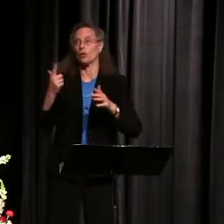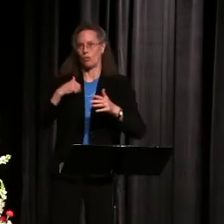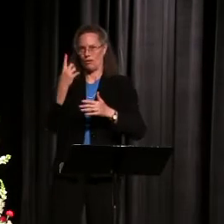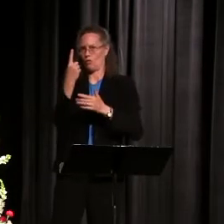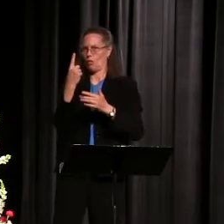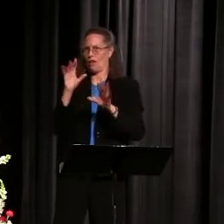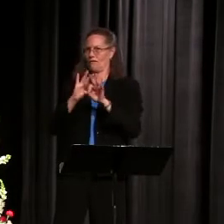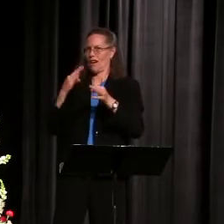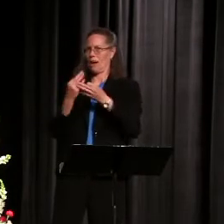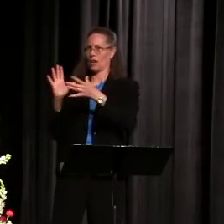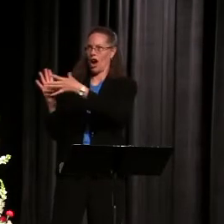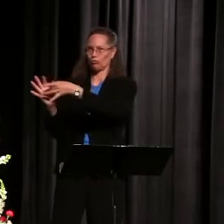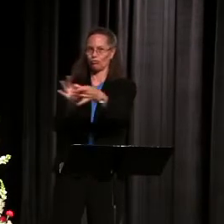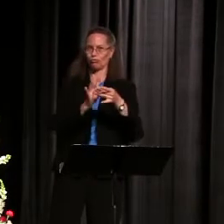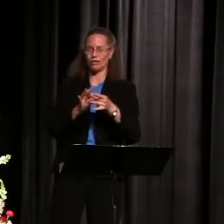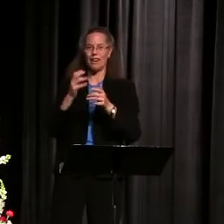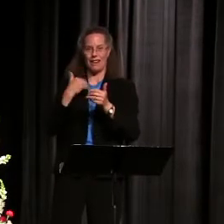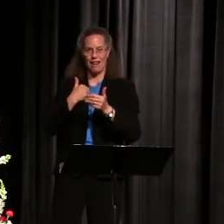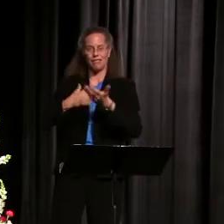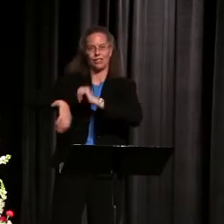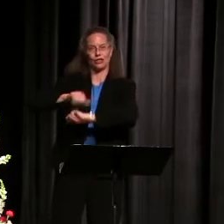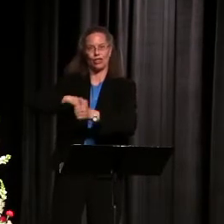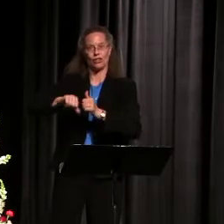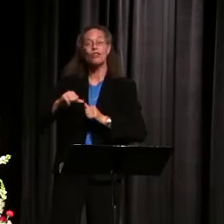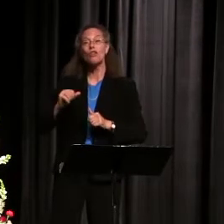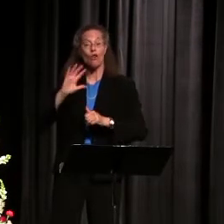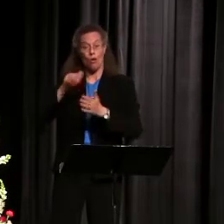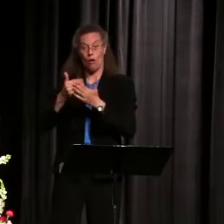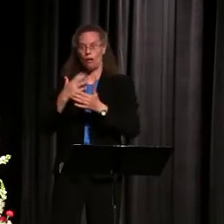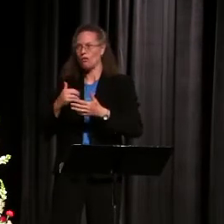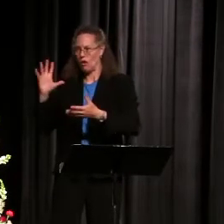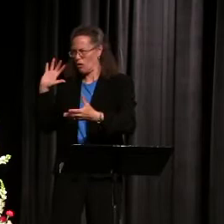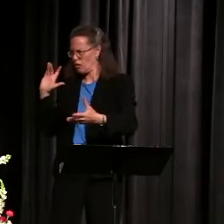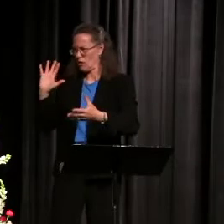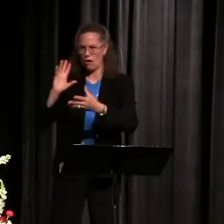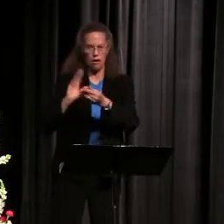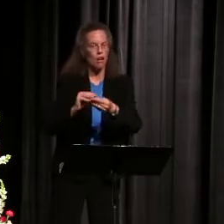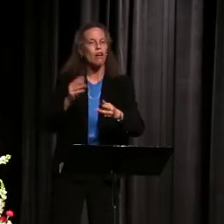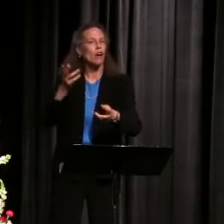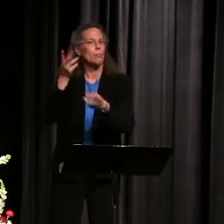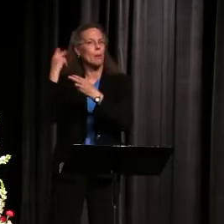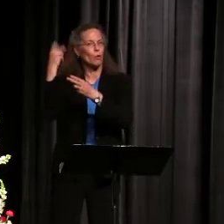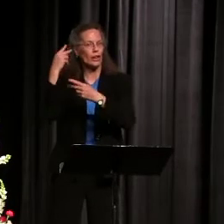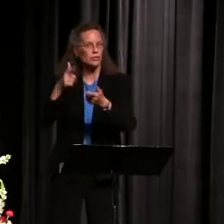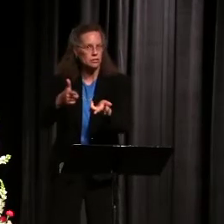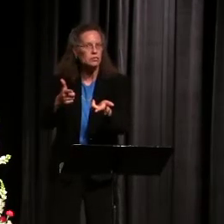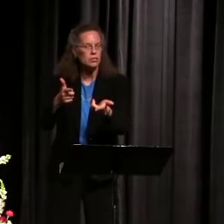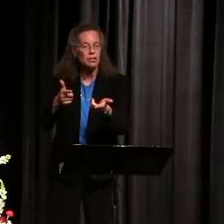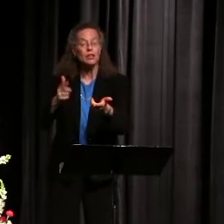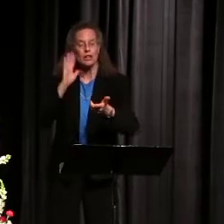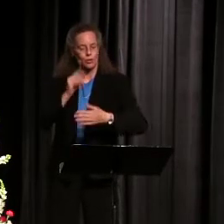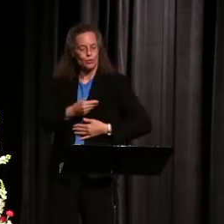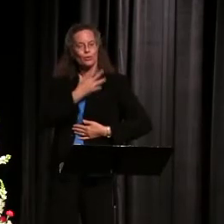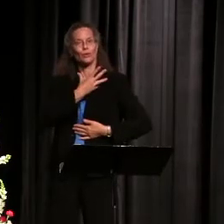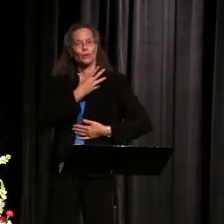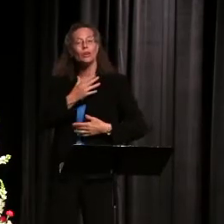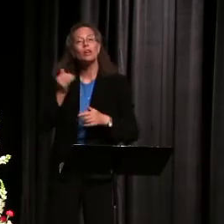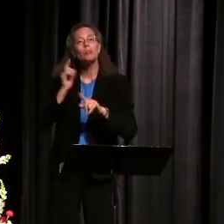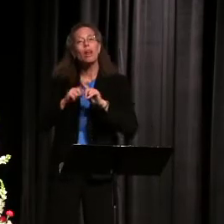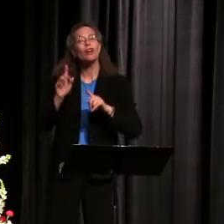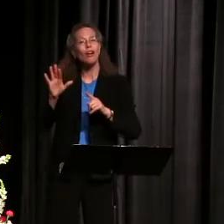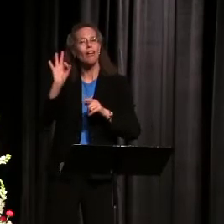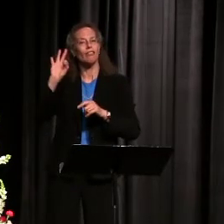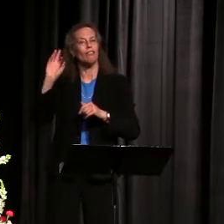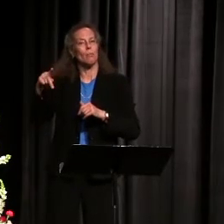family. You have each other and all of your collective experiences to draw confidence from as you find your way. And of course, you have your